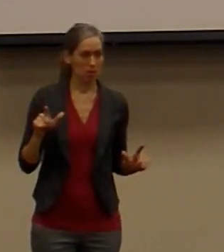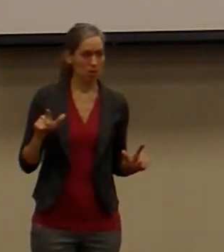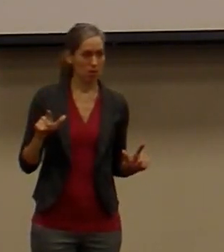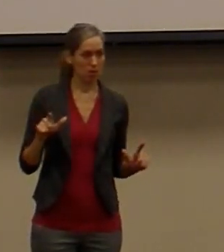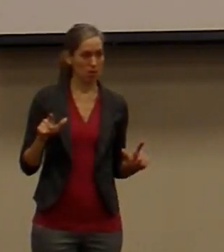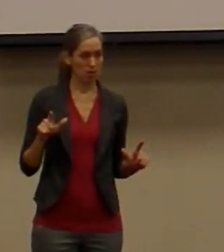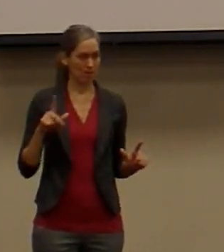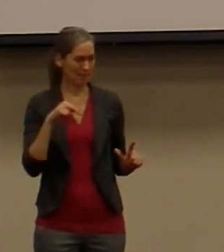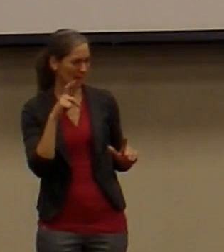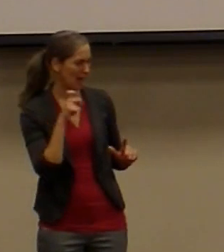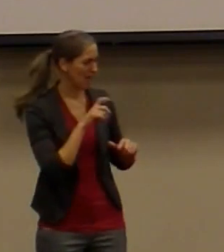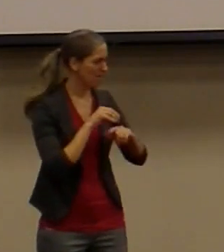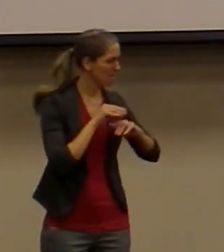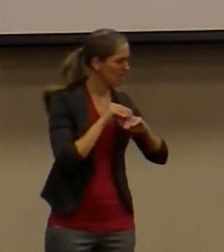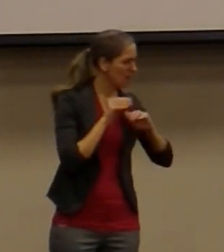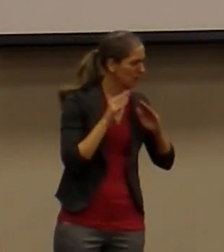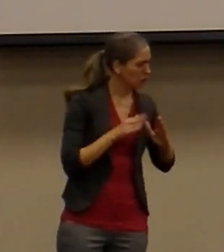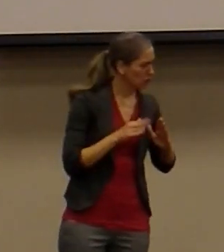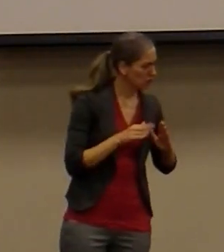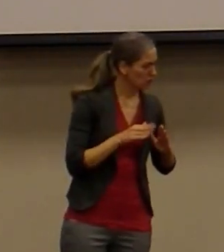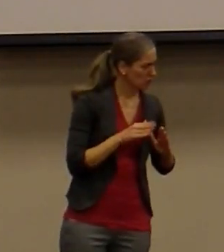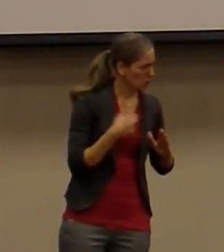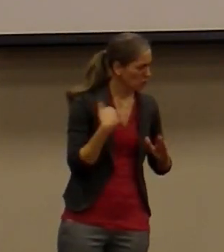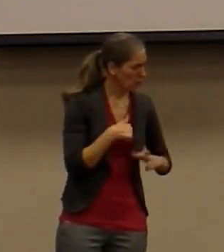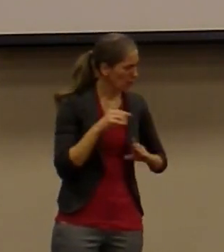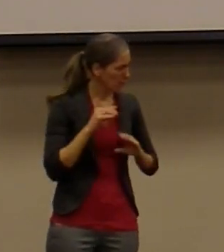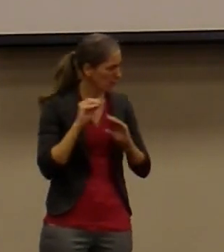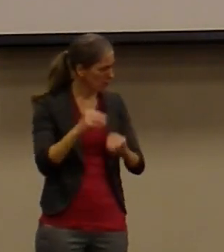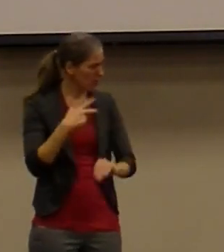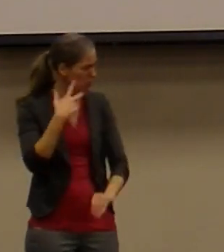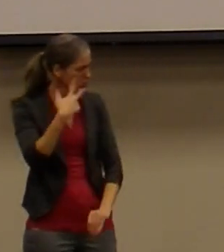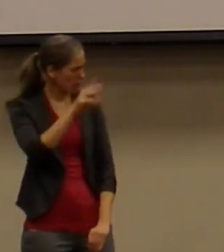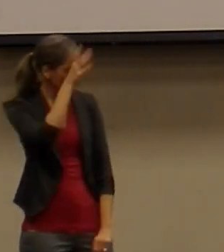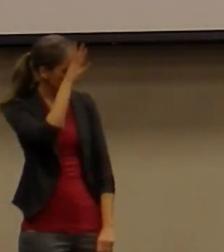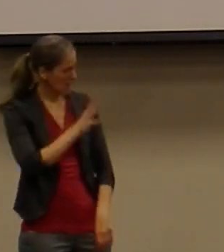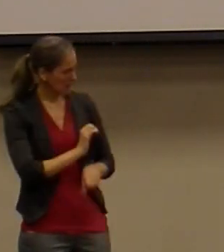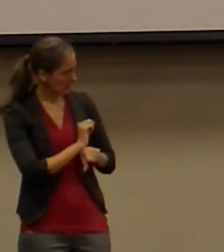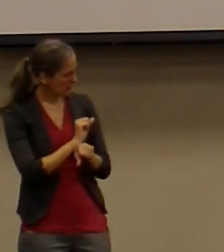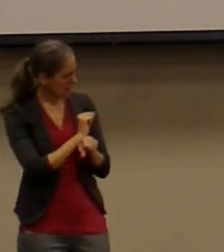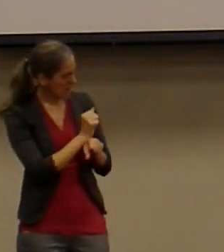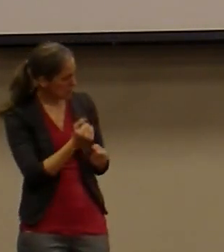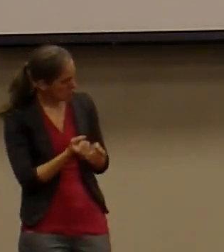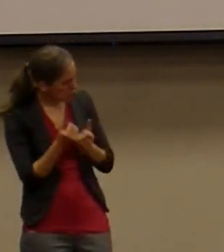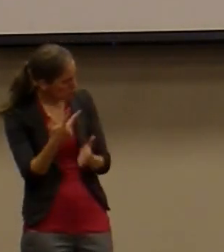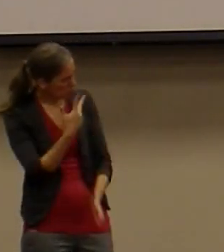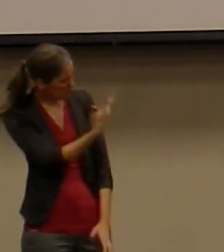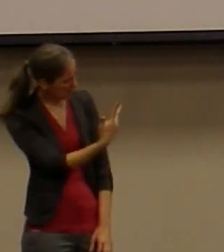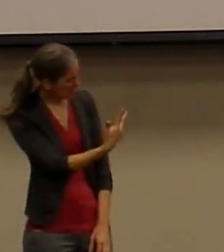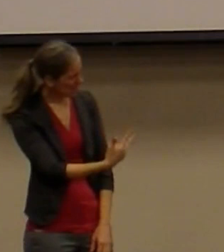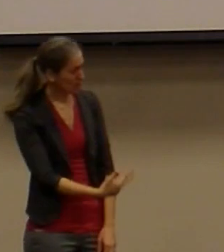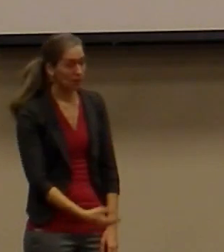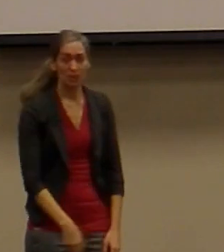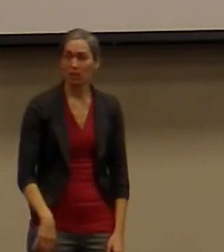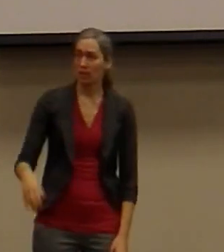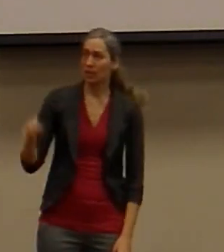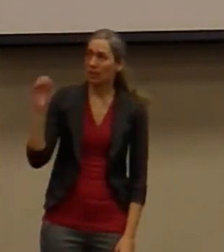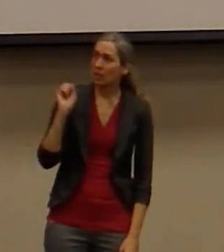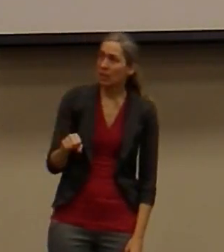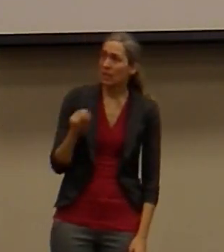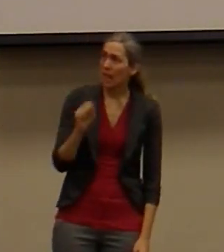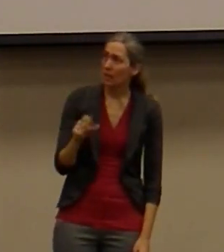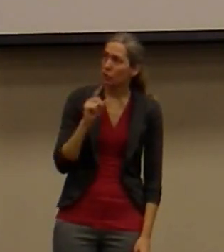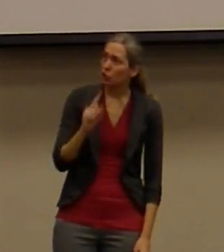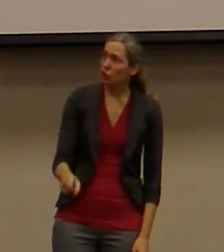and asked his advisors, Wasn't it 3 men that we tied up and threw into the fire? Certainly, O king,